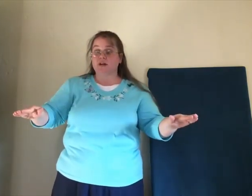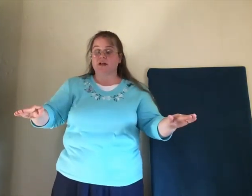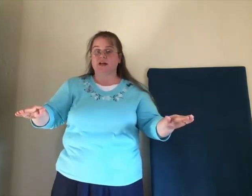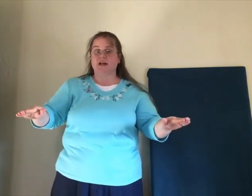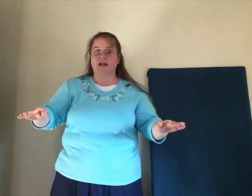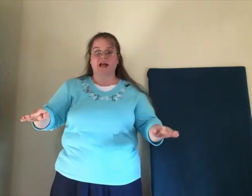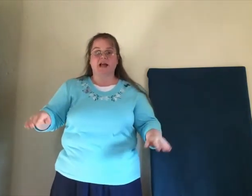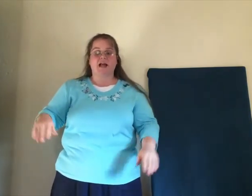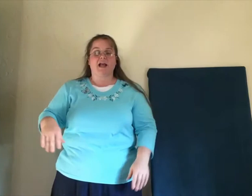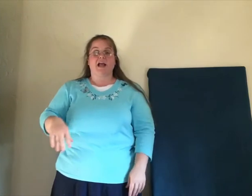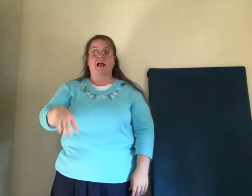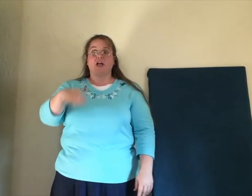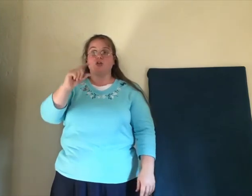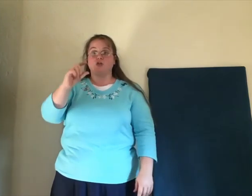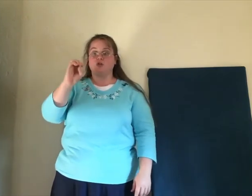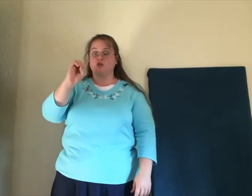That town had many children.